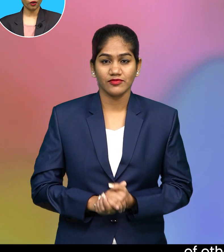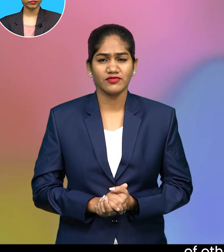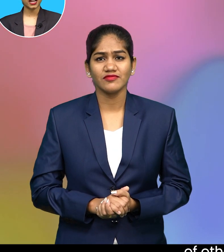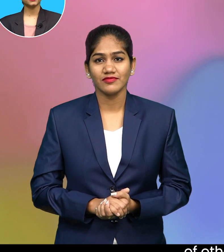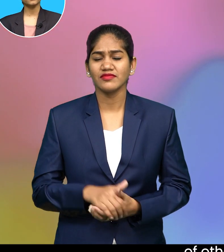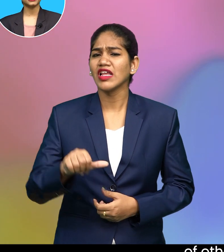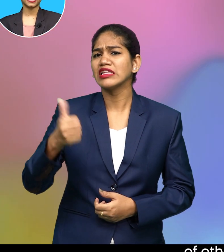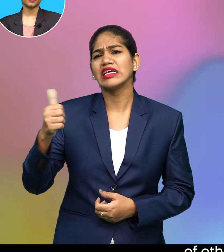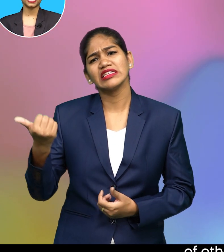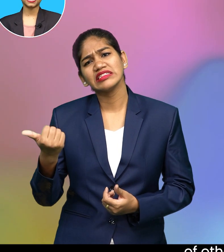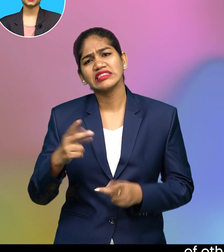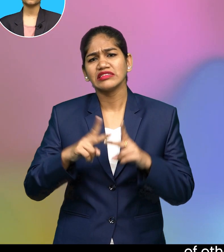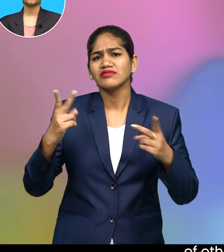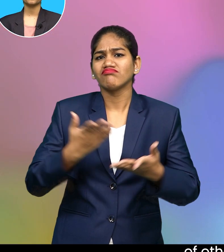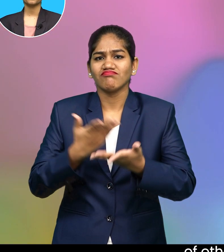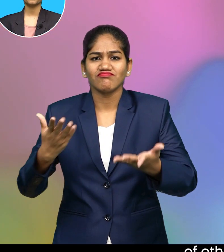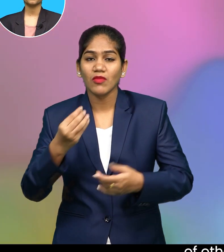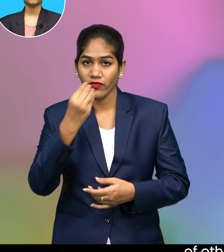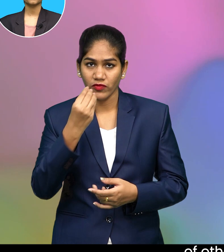Availability of other food items.